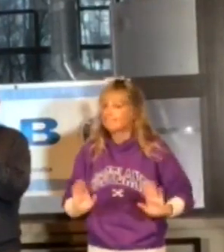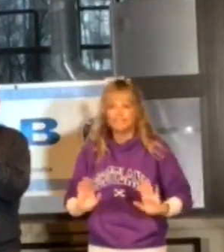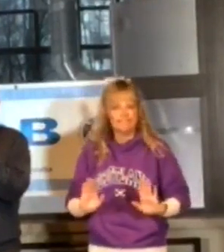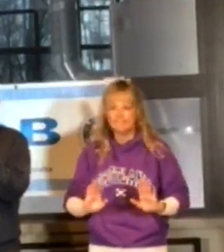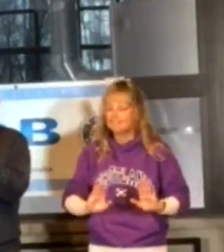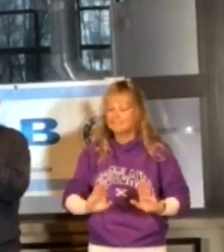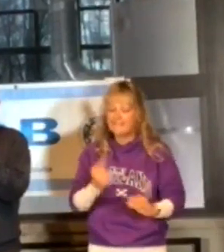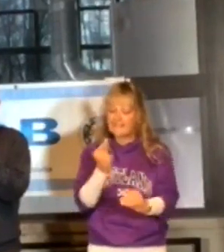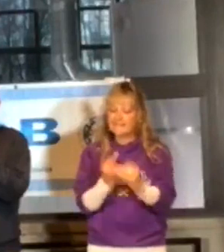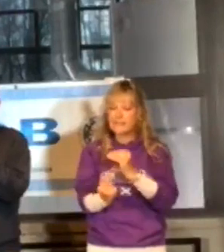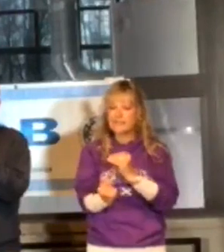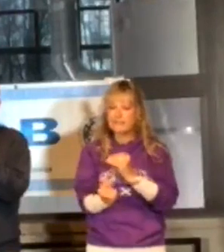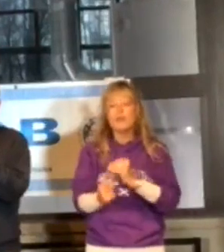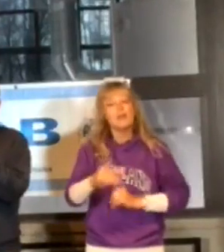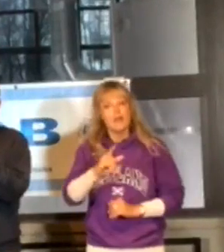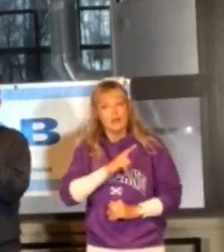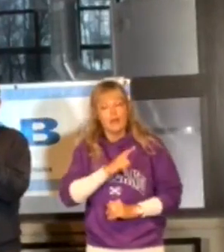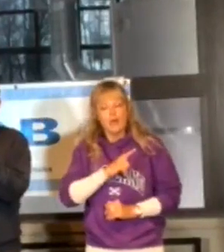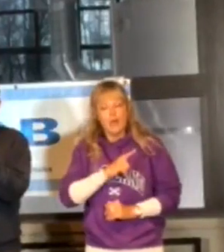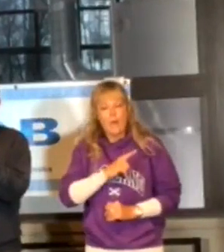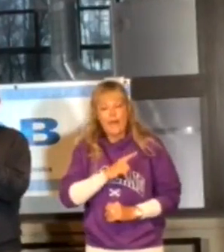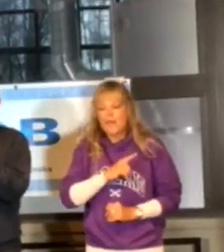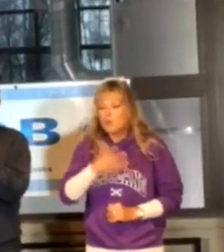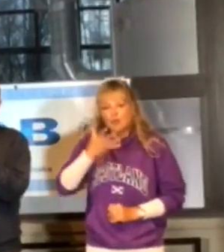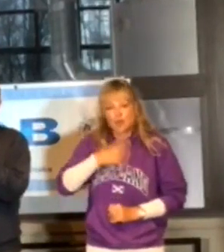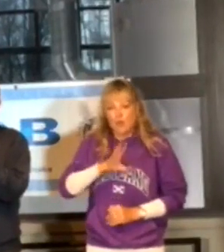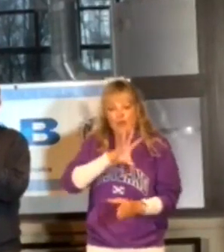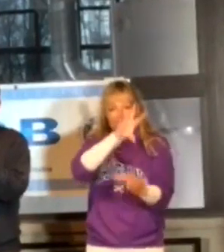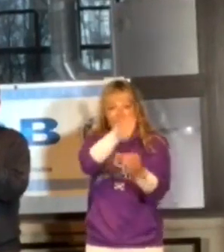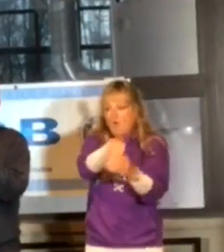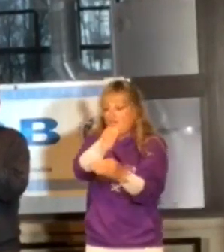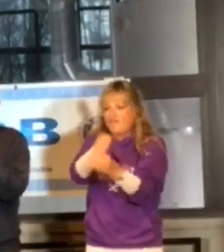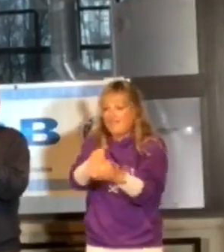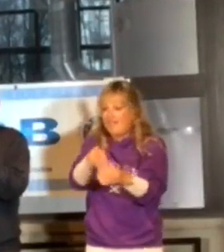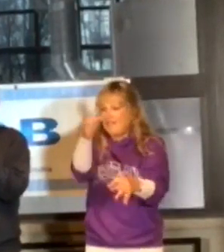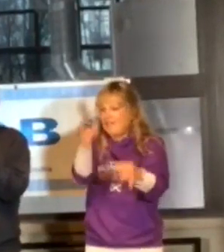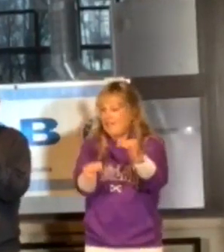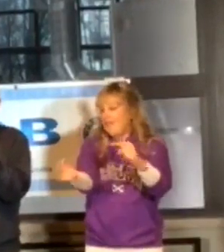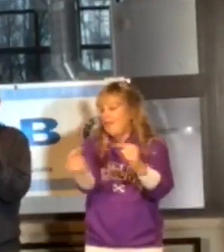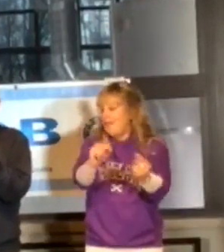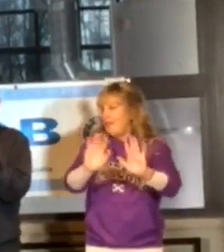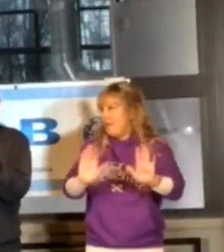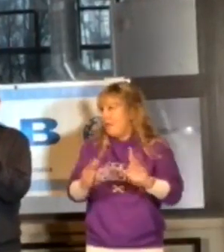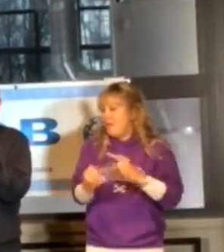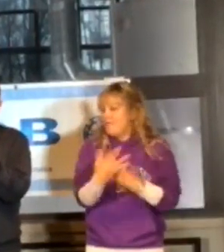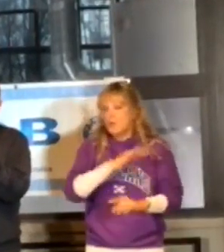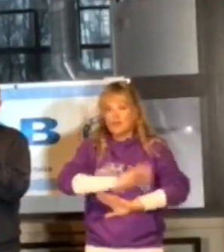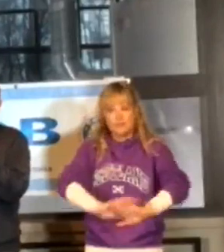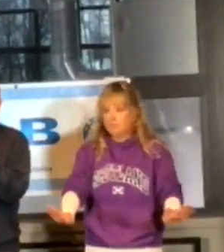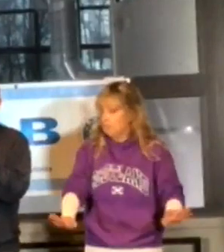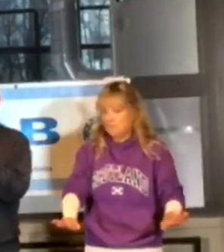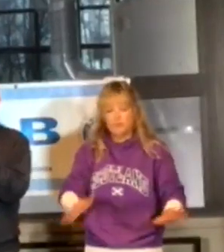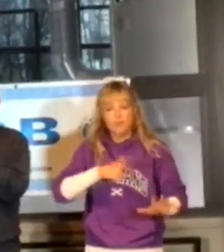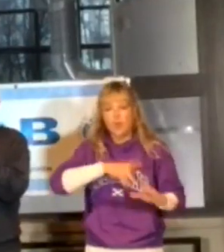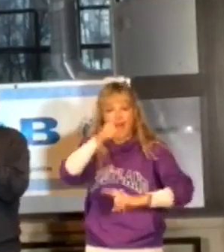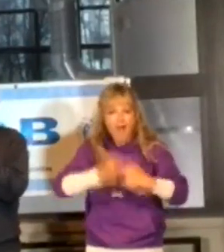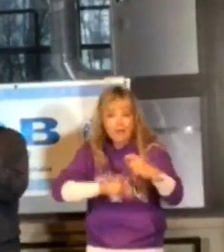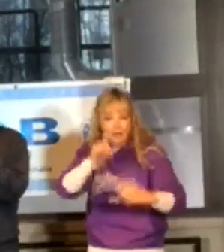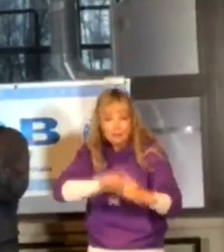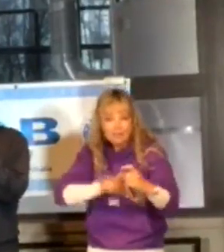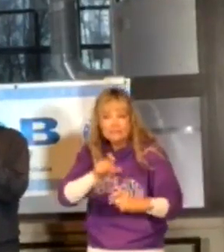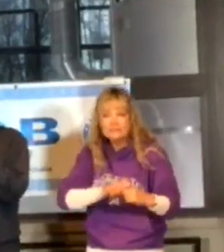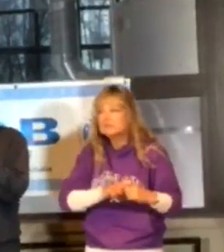this deliberately because we don't want to get involved in party politics. We don't want to start having arguments about whether you